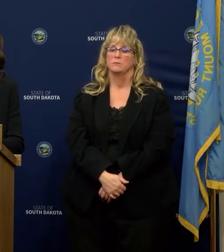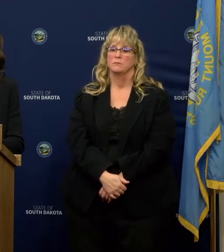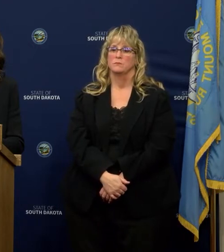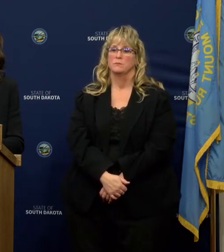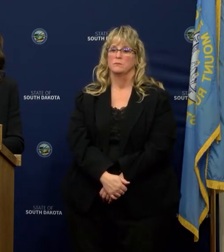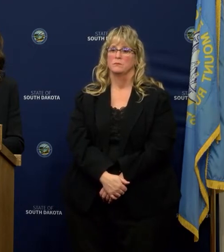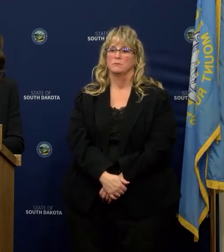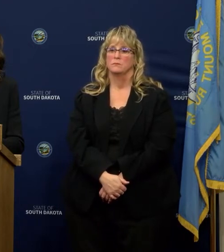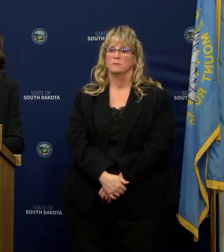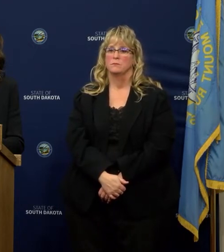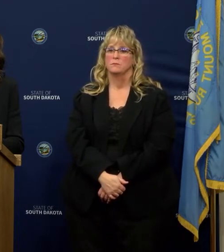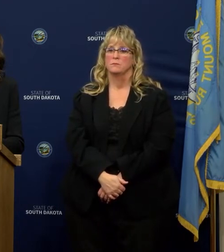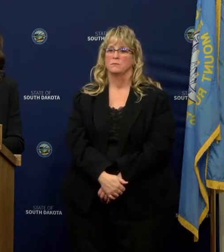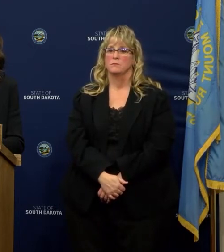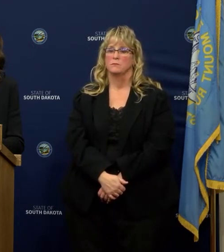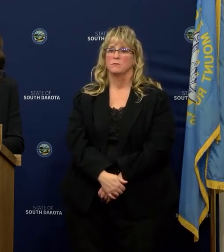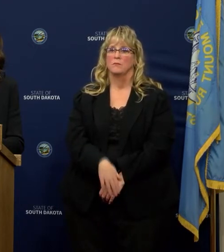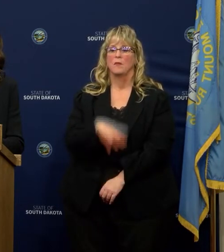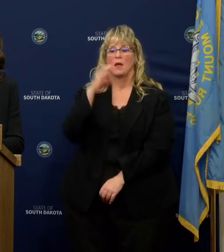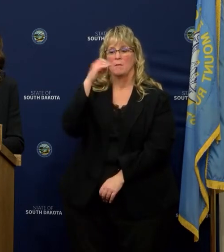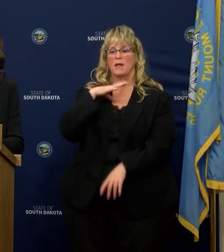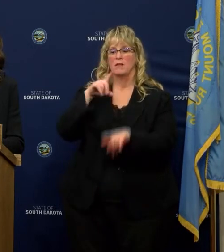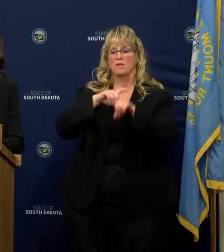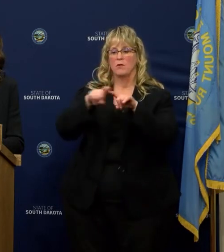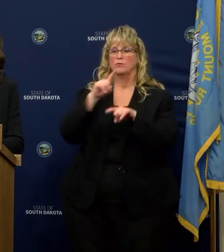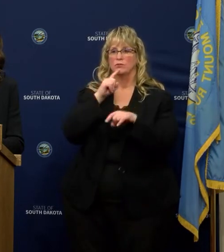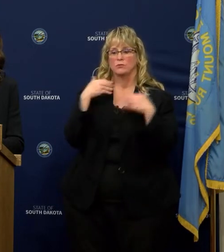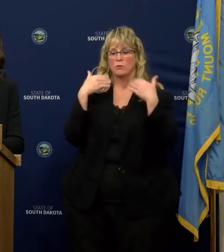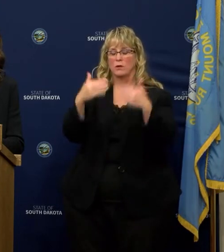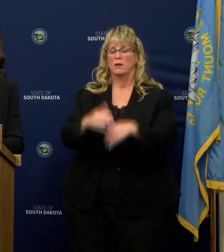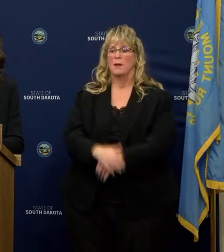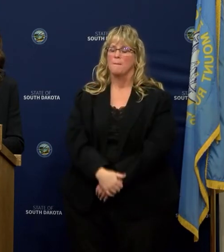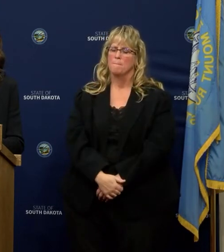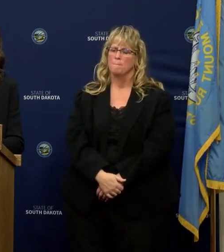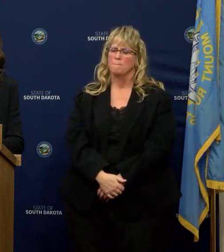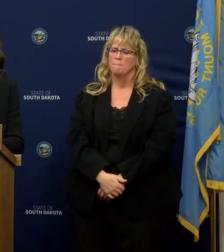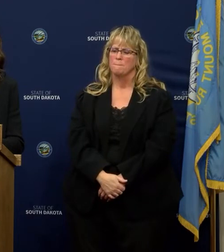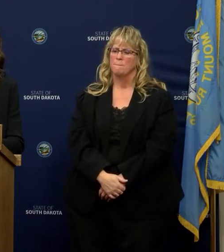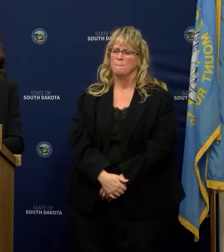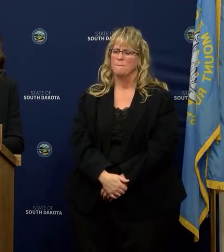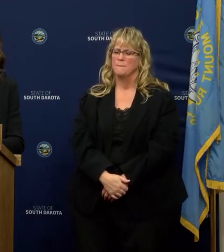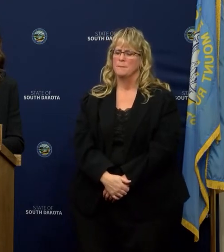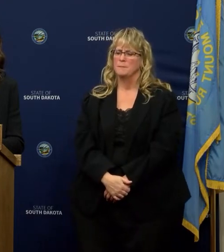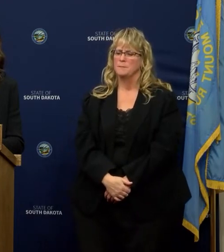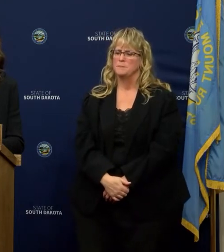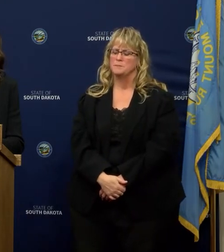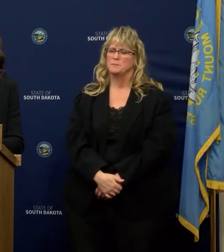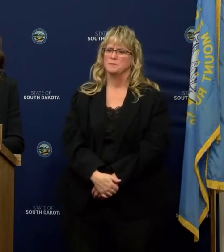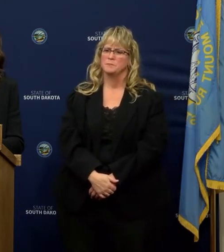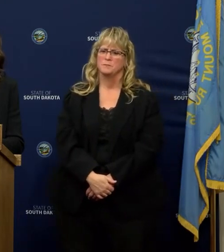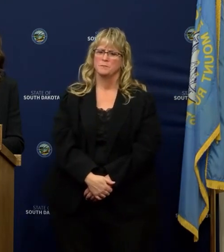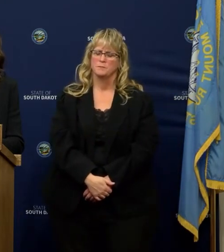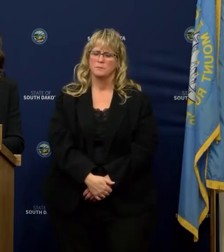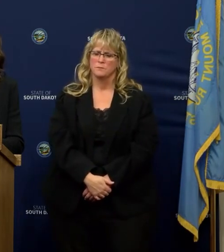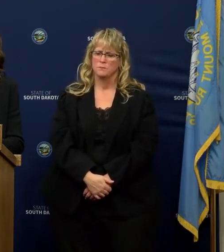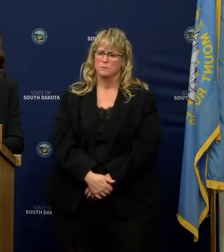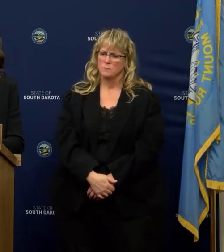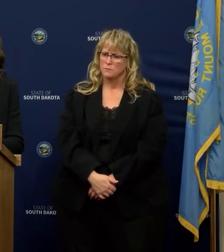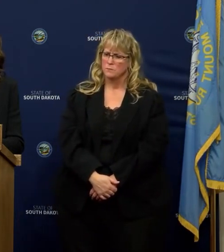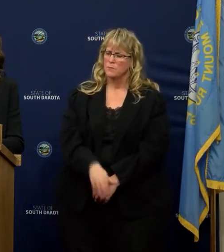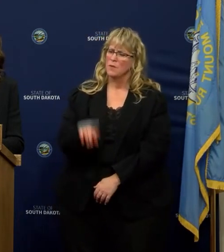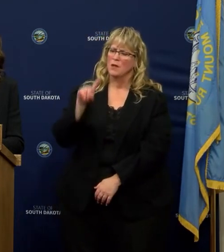Gordon Richard, Alcester Union, not tonight? Sure, go ahead, Gordon. Yeah, Governor, on the, there were 17,